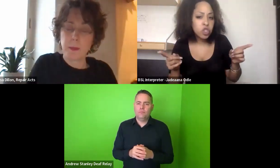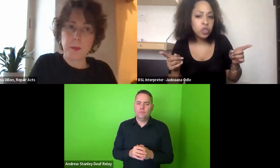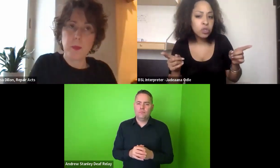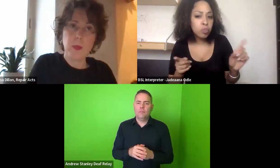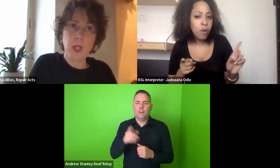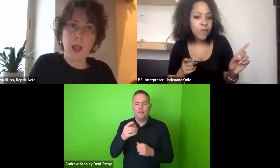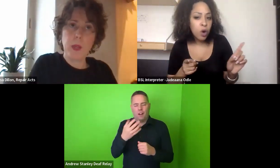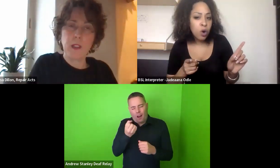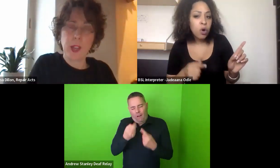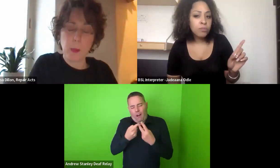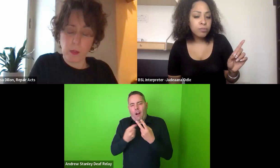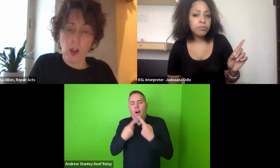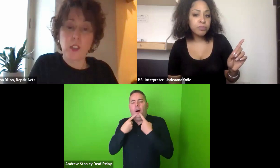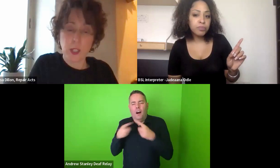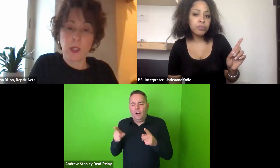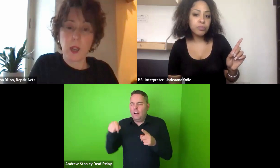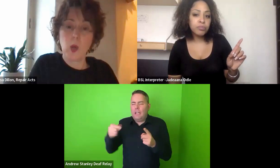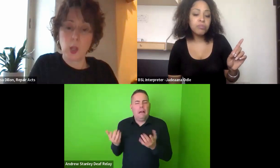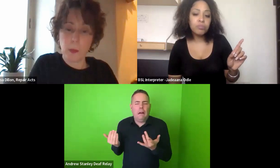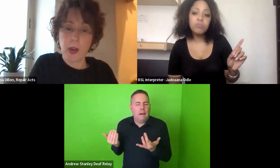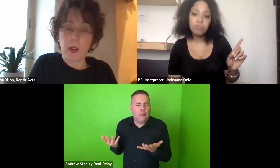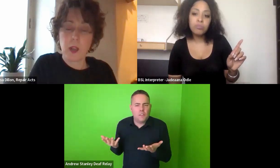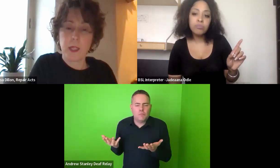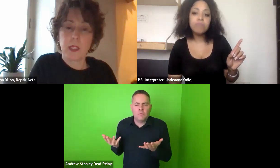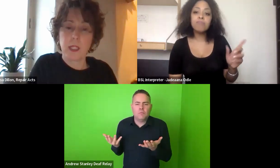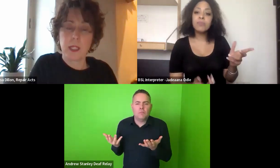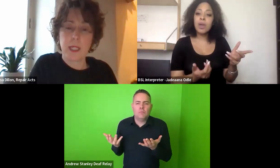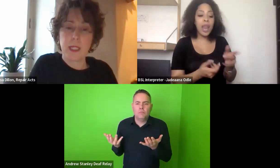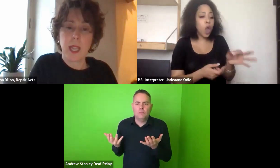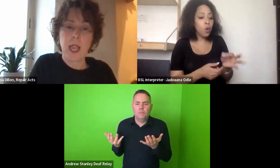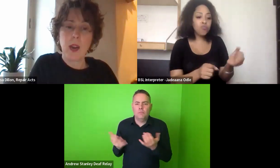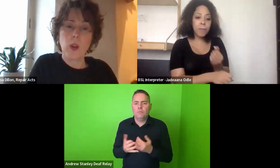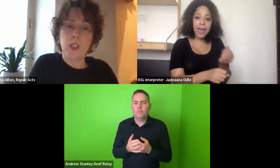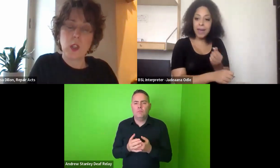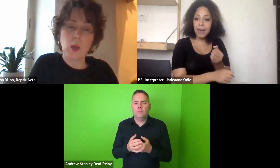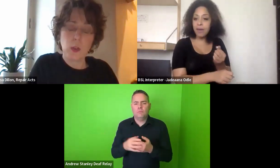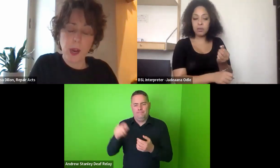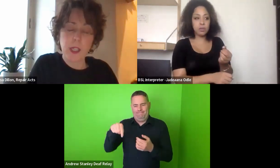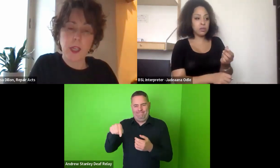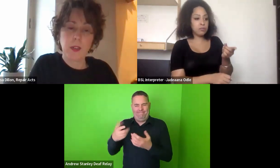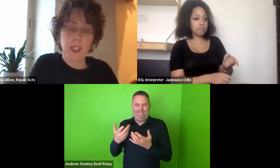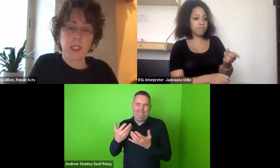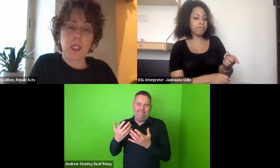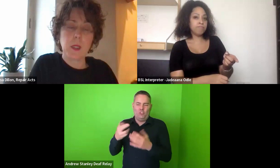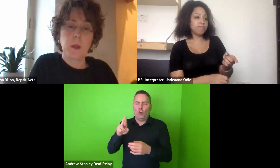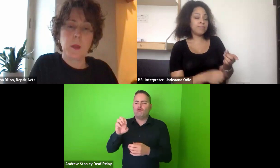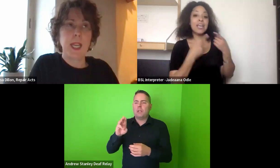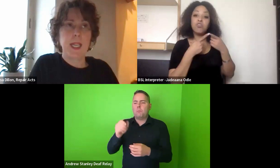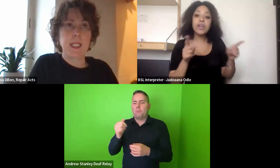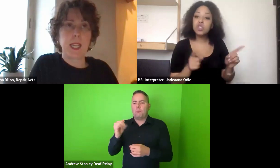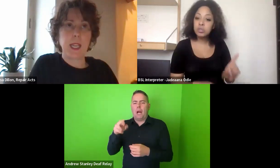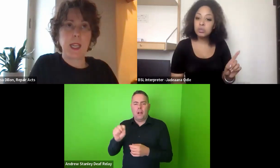supporting how we can think about fostering local repair economies in a sense. And what these local repair declarations